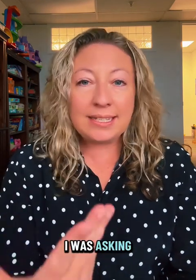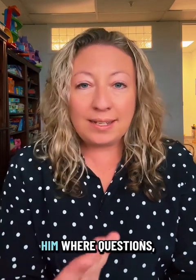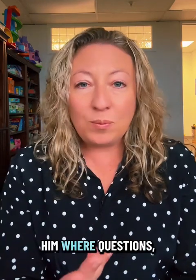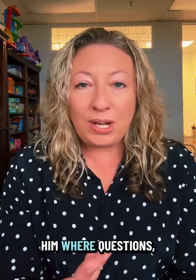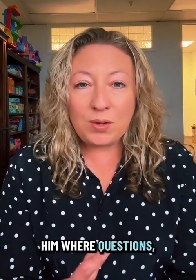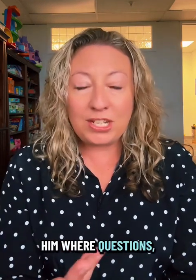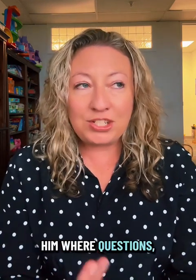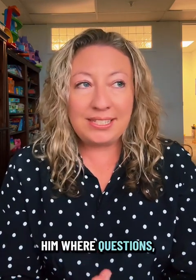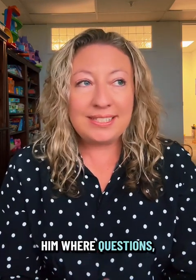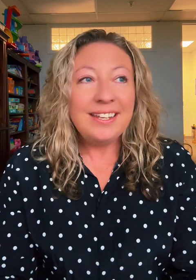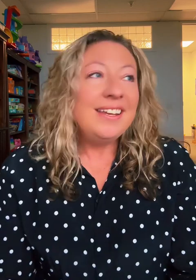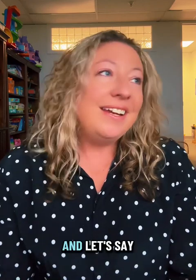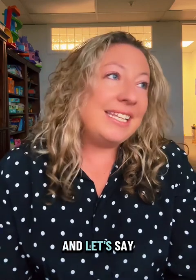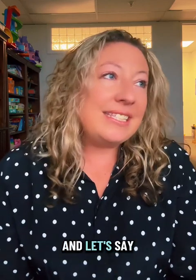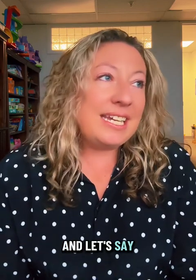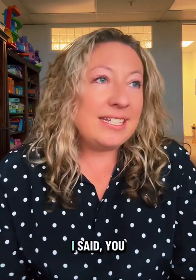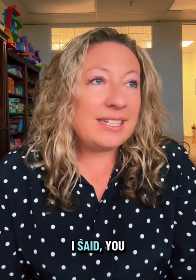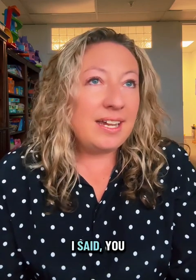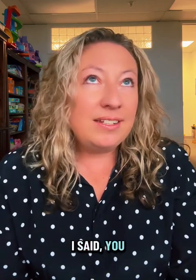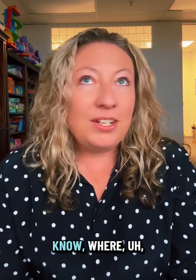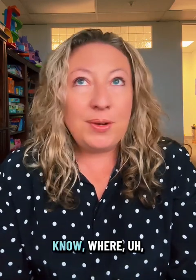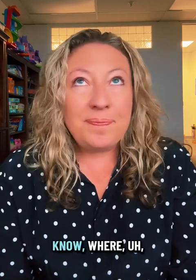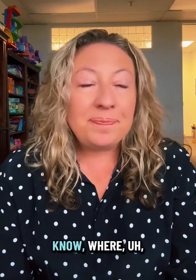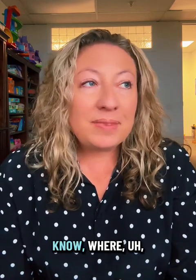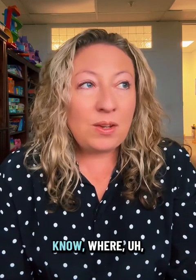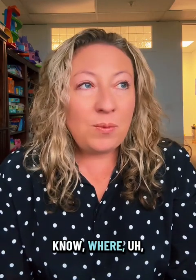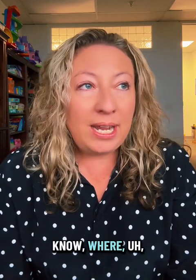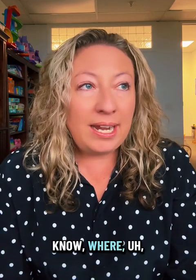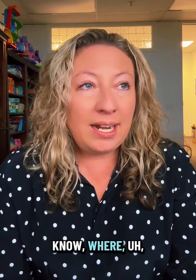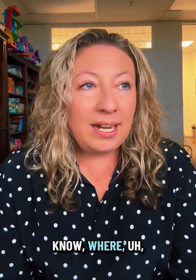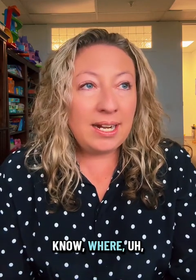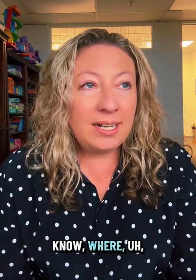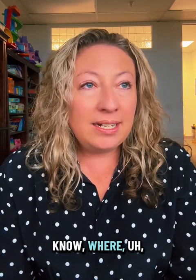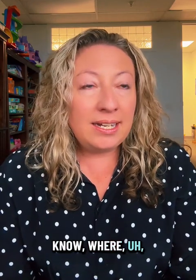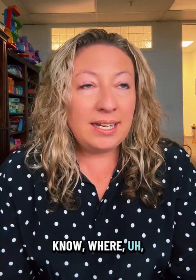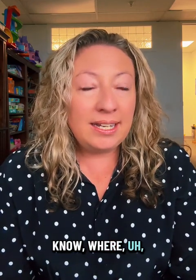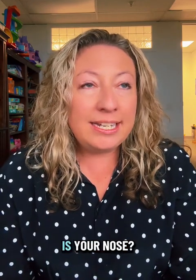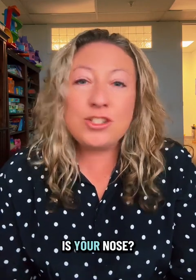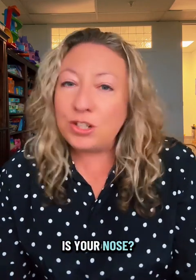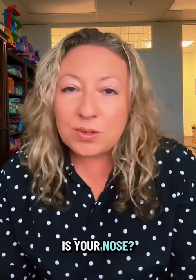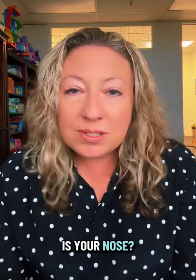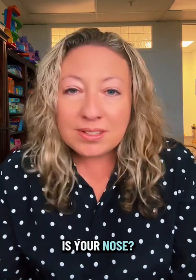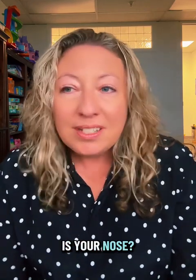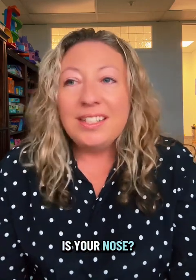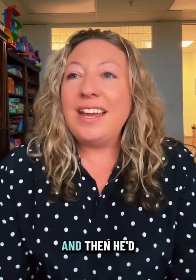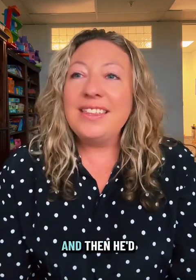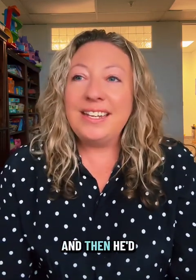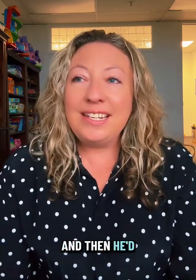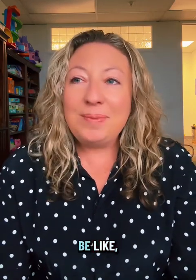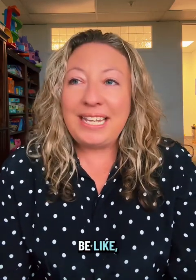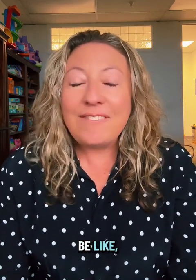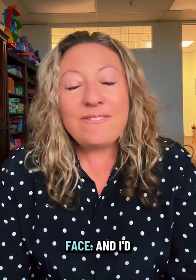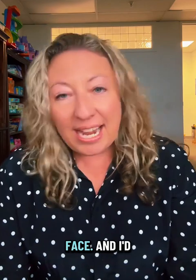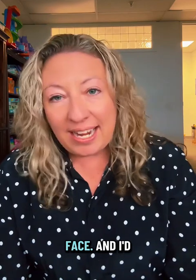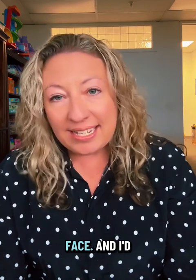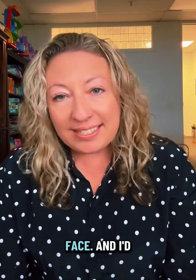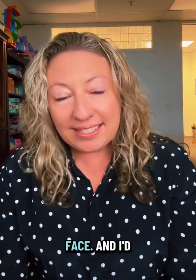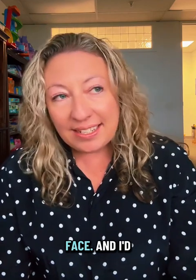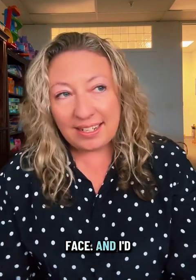where questions. And let's say I said, where is your nose? And then he'd be like, face. And I'd be